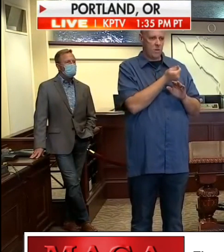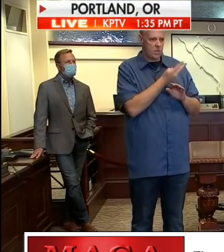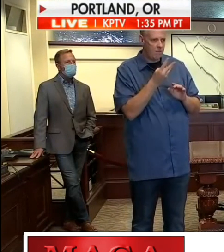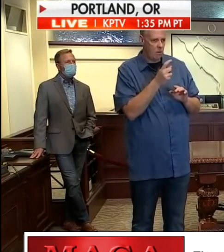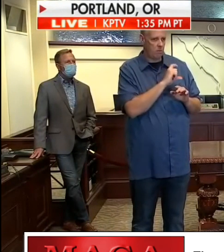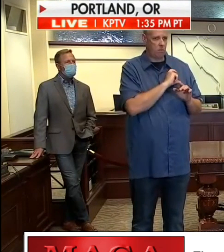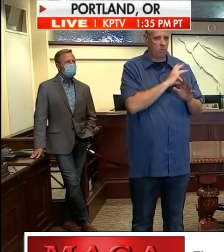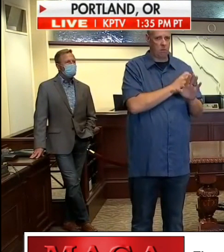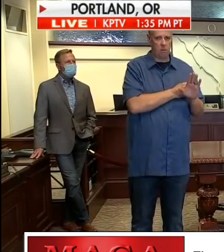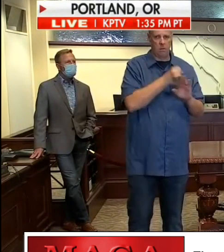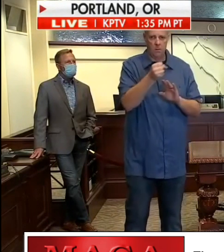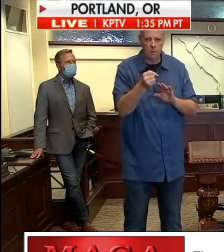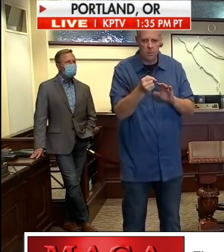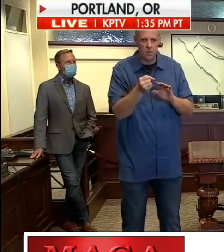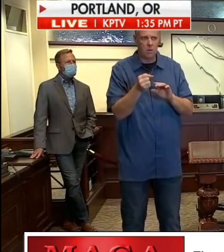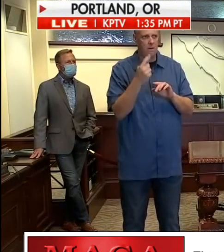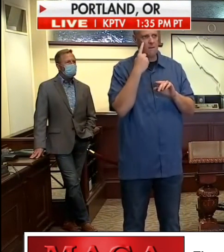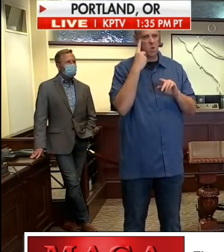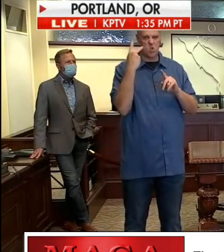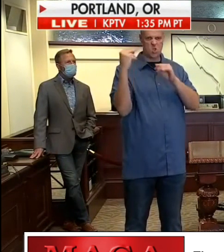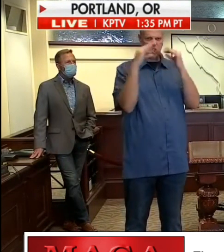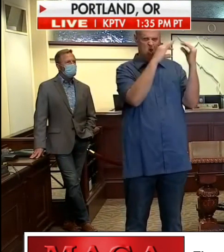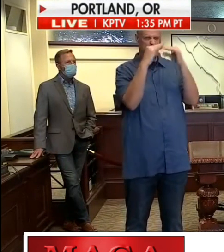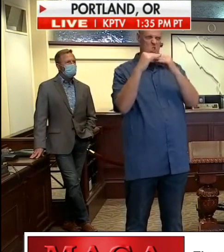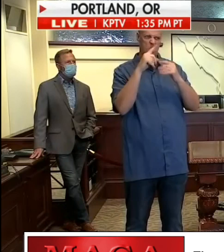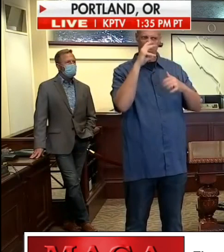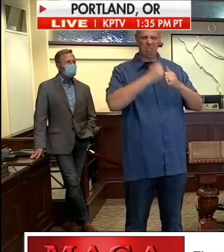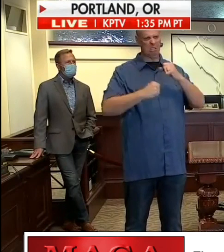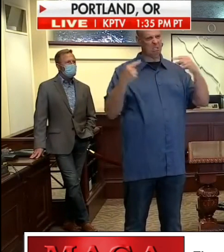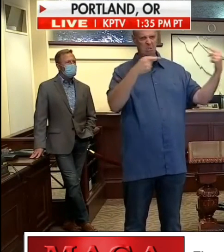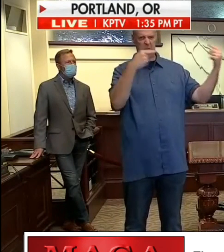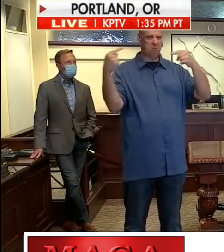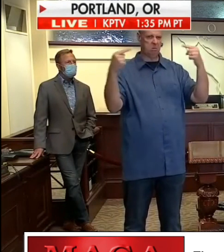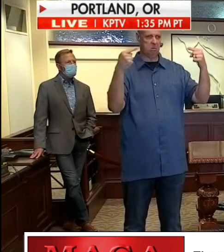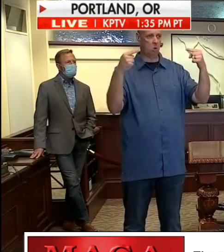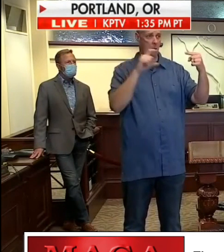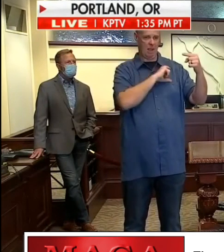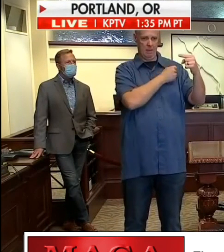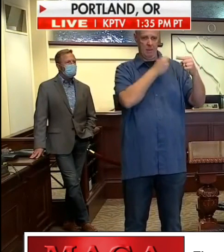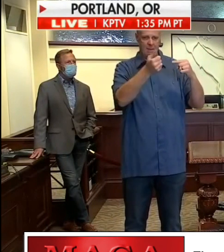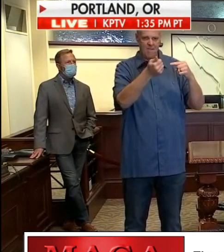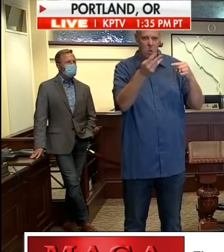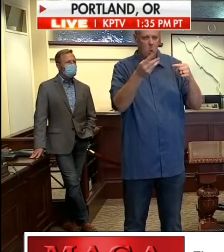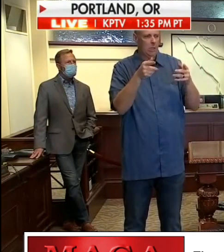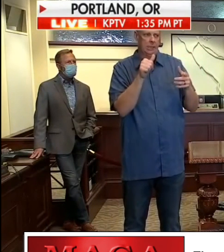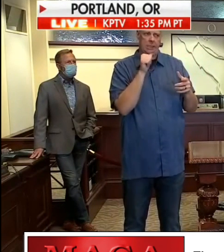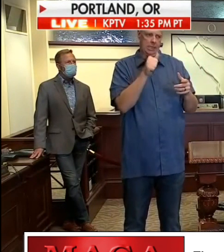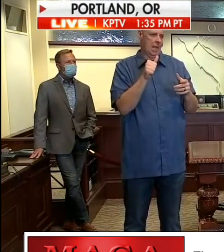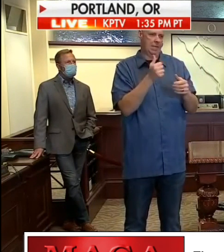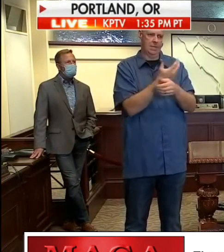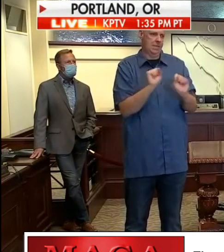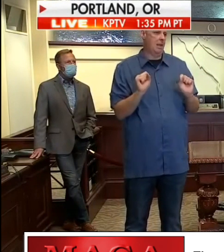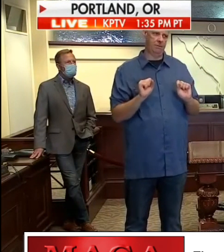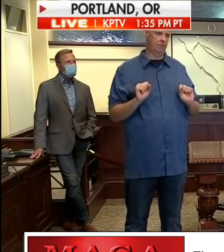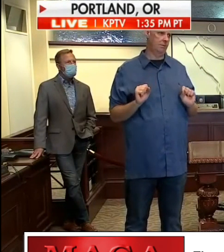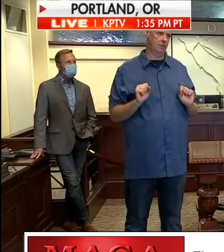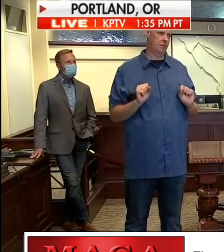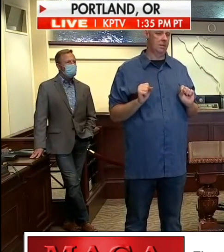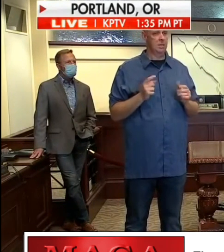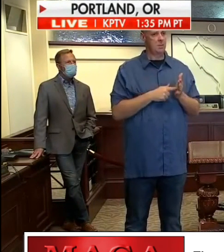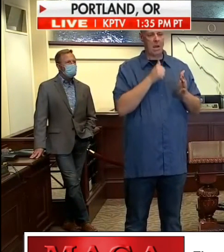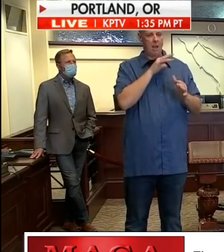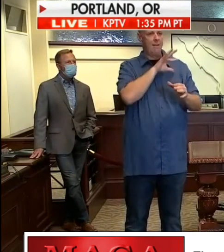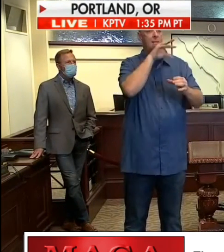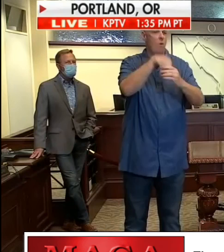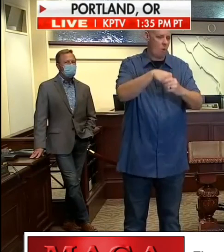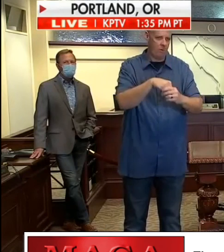of officers in between two crowds who are hostile towards one another and engaged. It's just not necessarily operationally safe all the time to get in the middle of